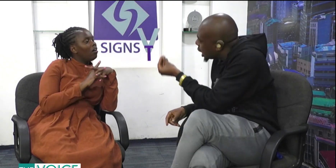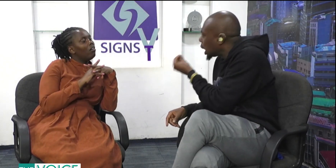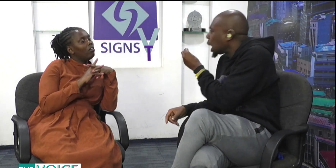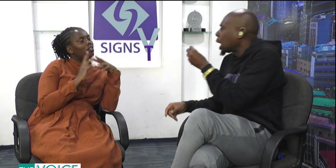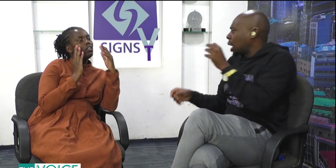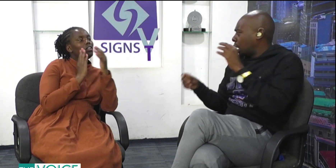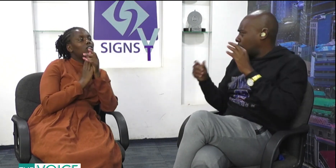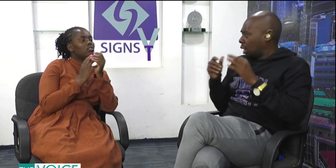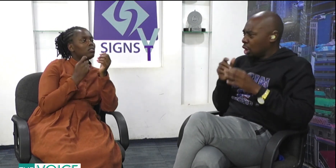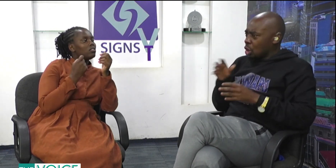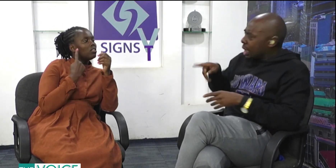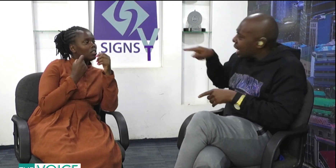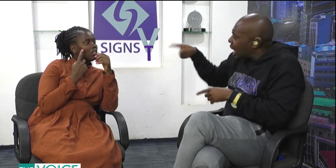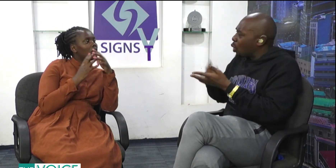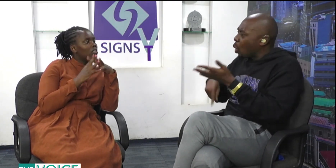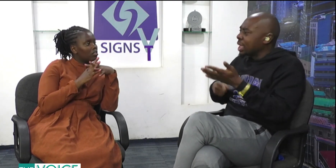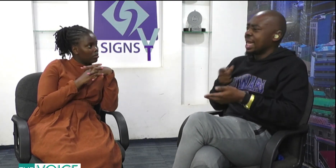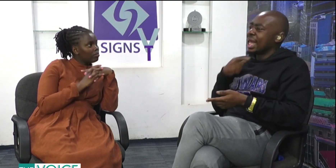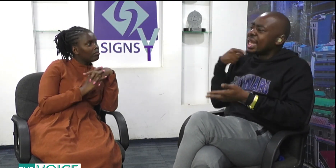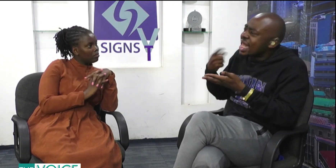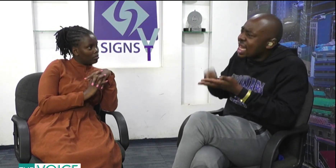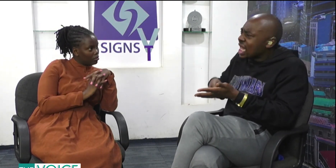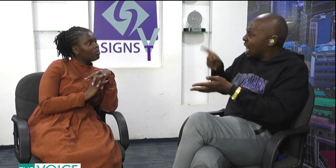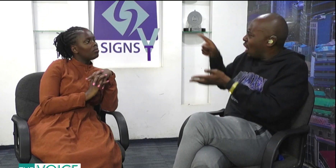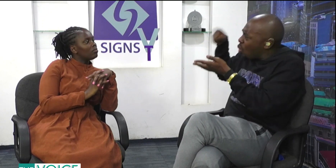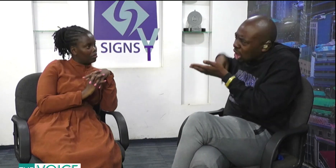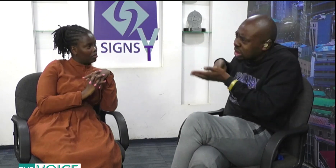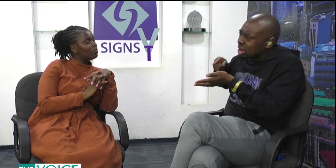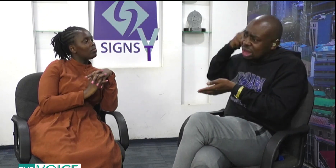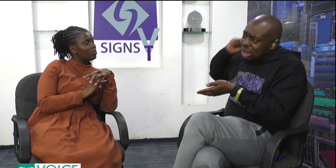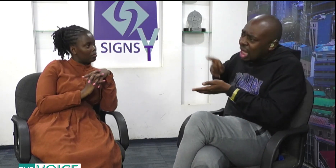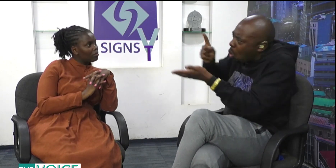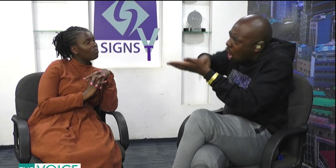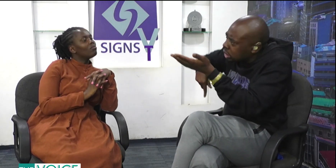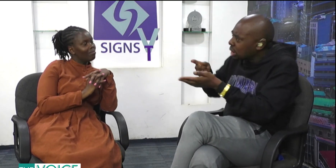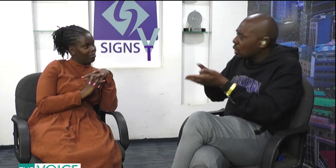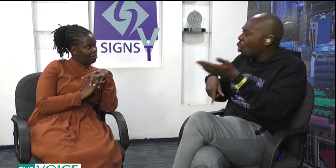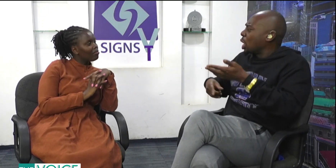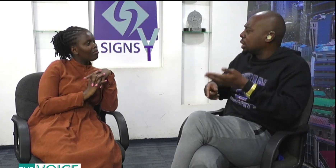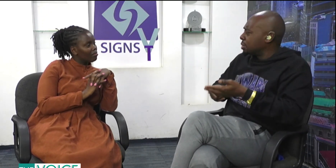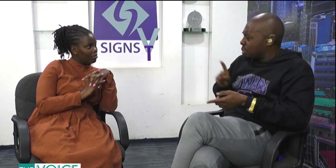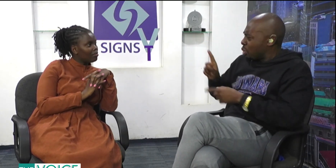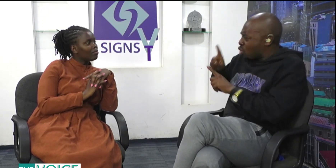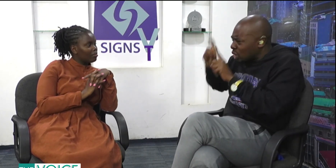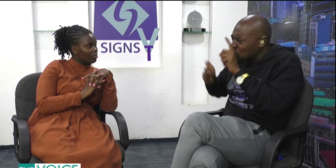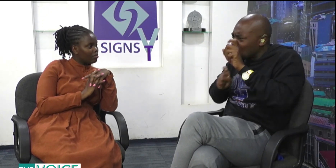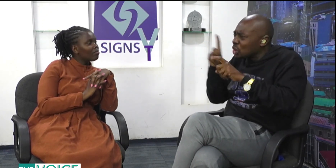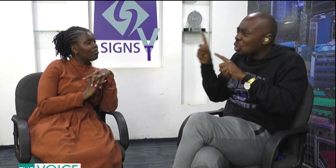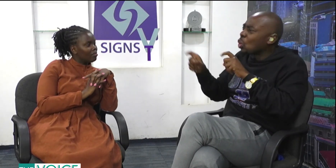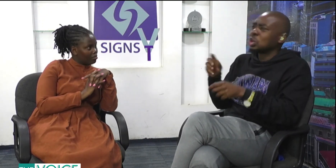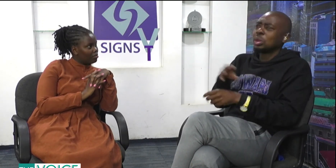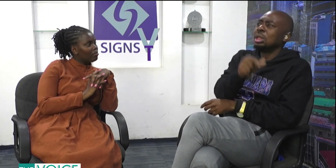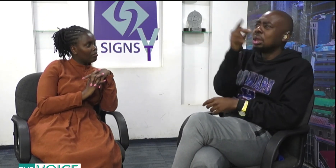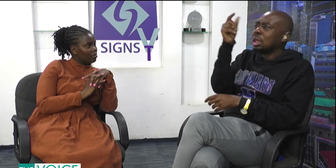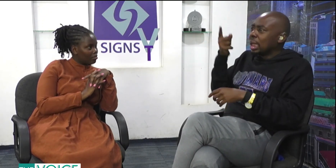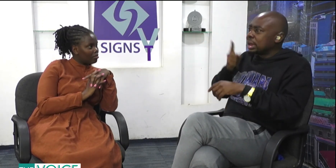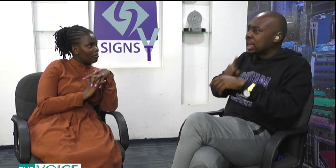so most of the time the kids, the deaf children, when they saw me with hearing aid, some used to take them